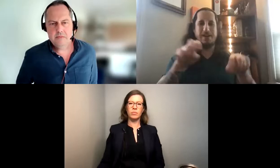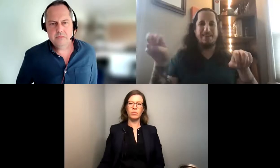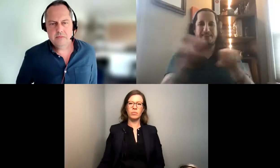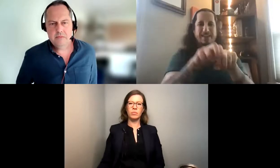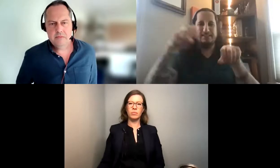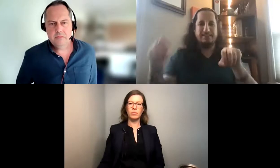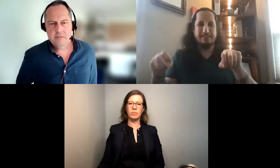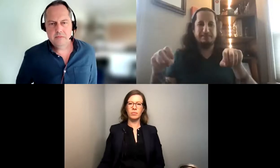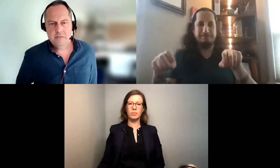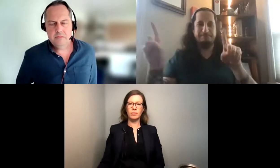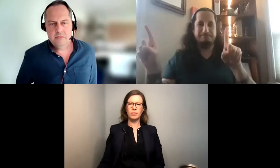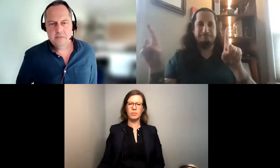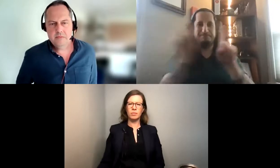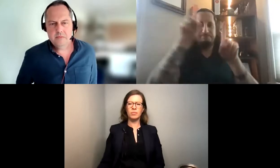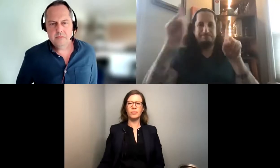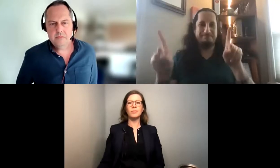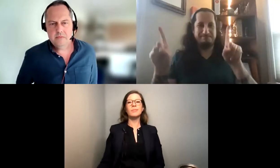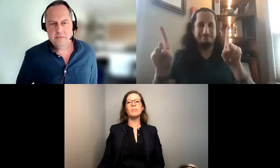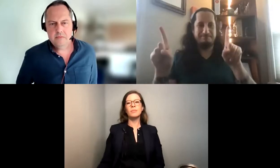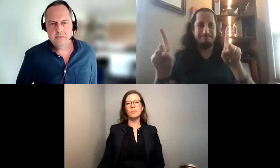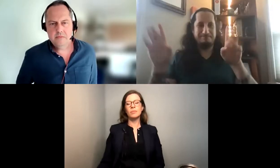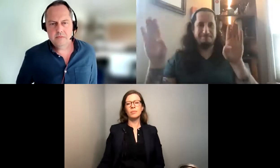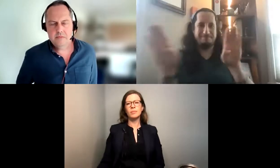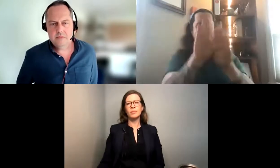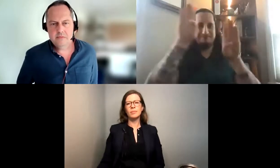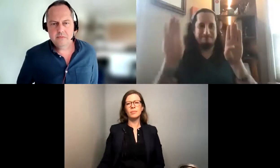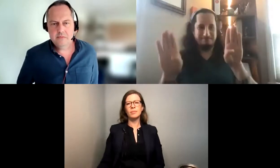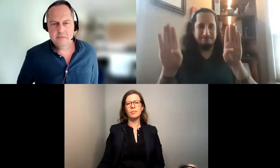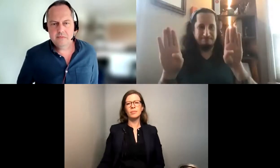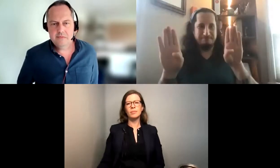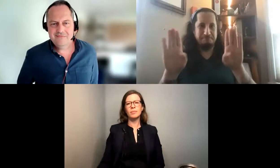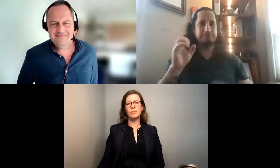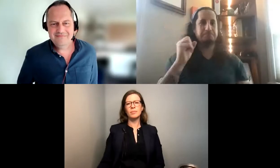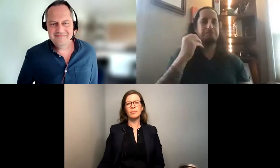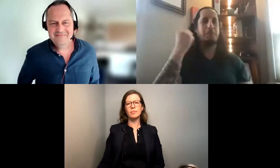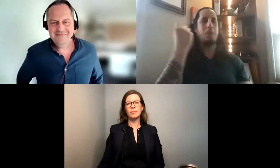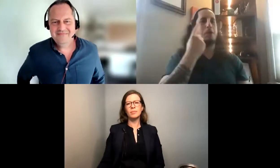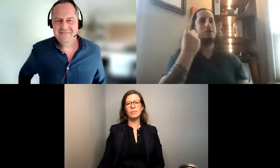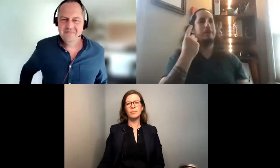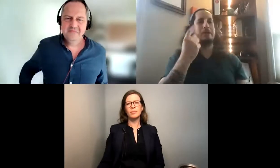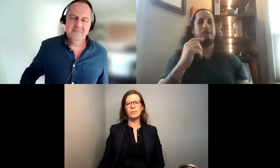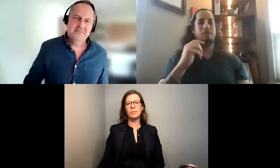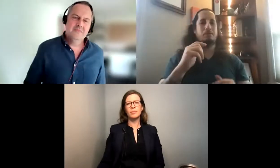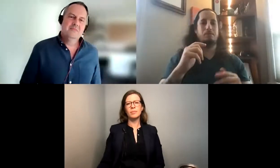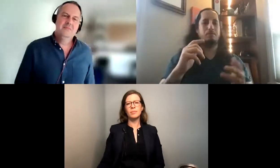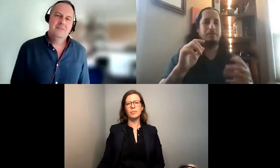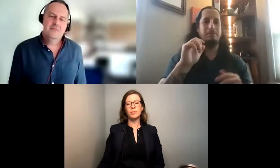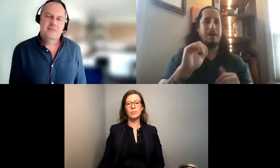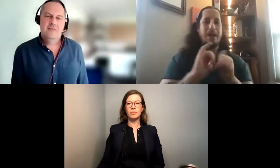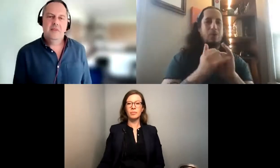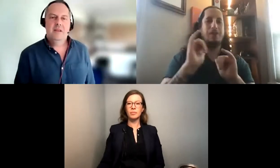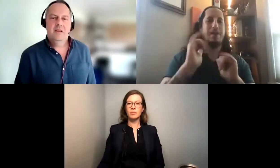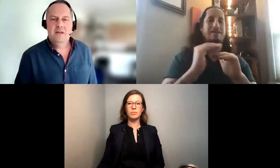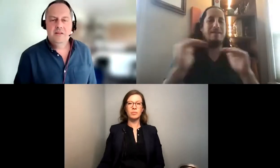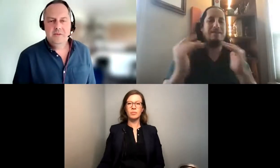Really what they wanted us to just film us signing some basic things.